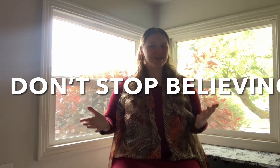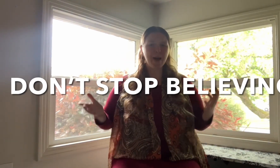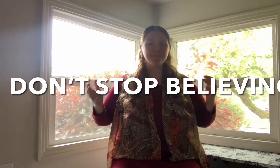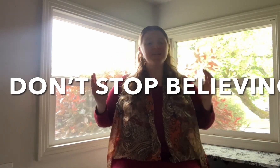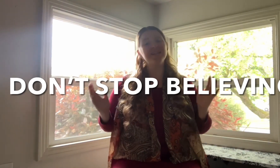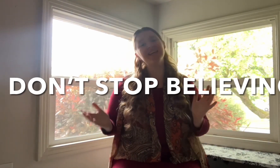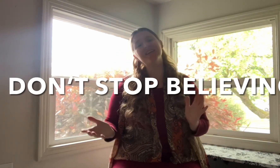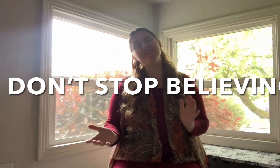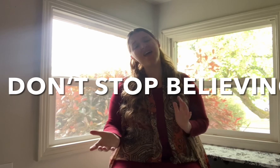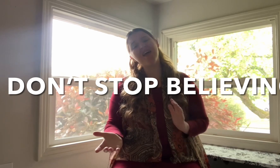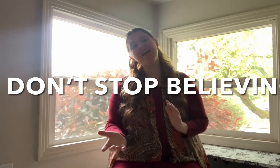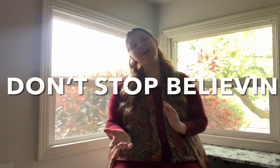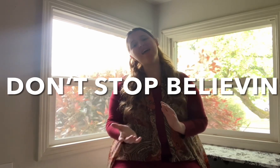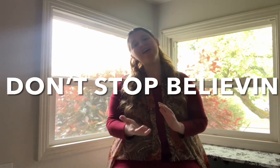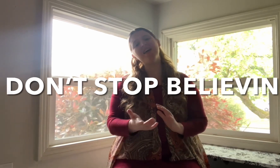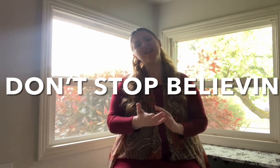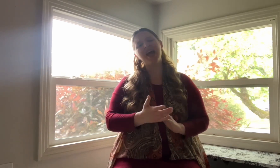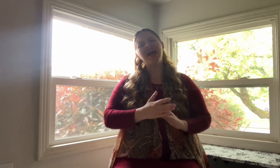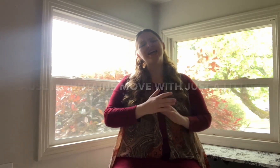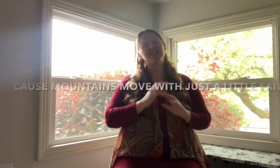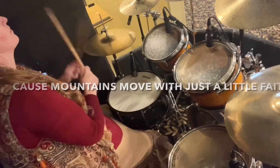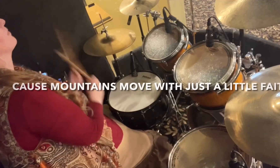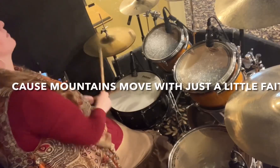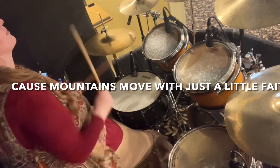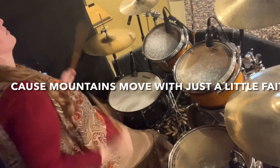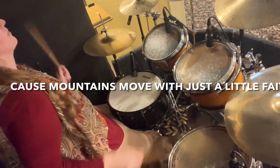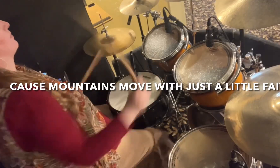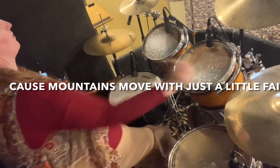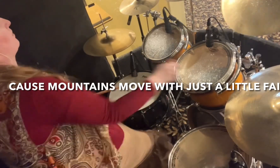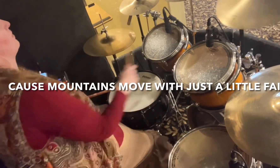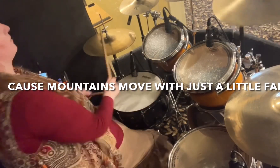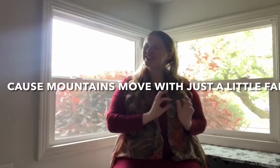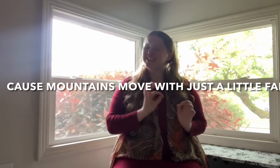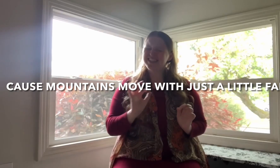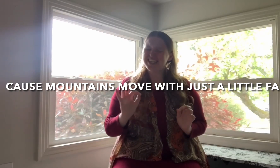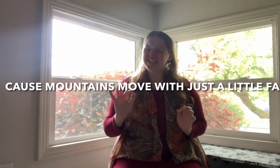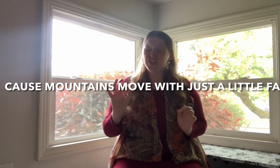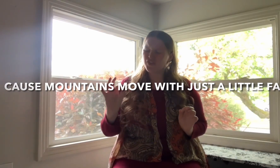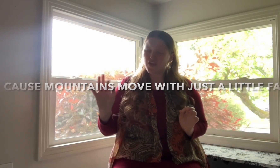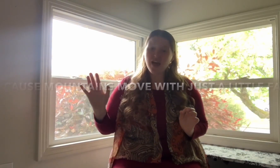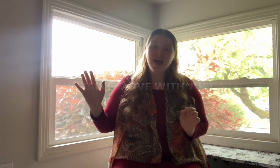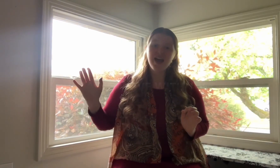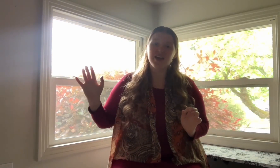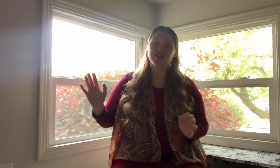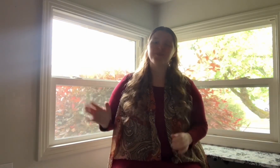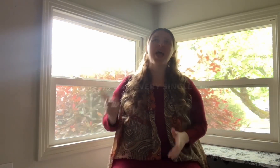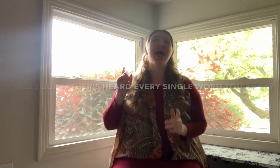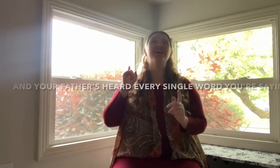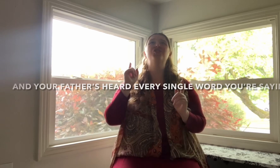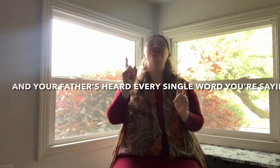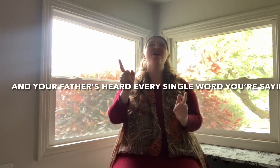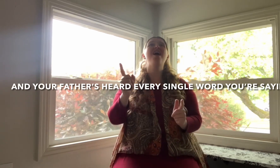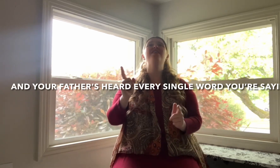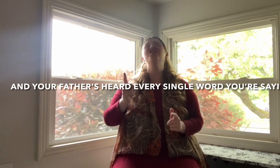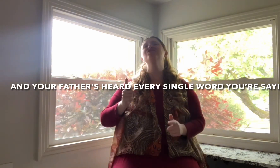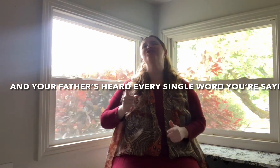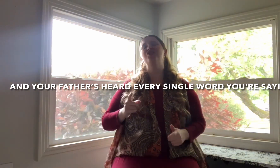stop believing, 'cause mountains move with just a little faith. And your Father's heard